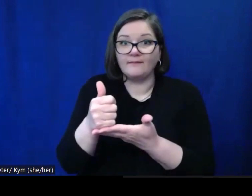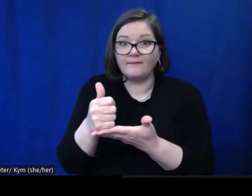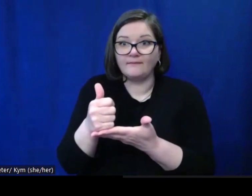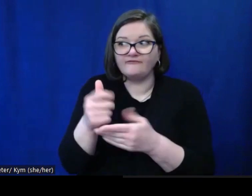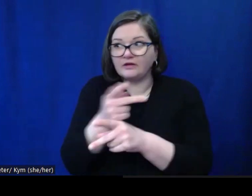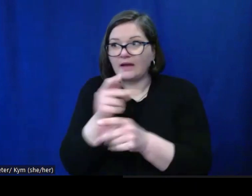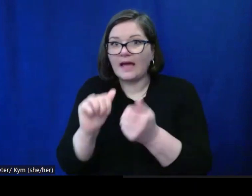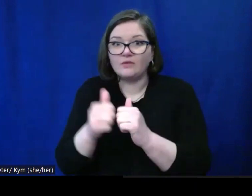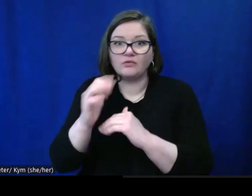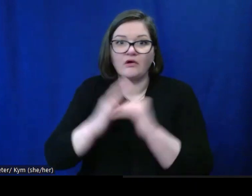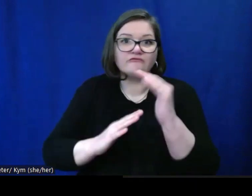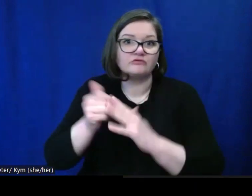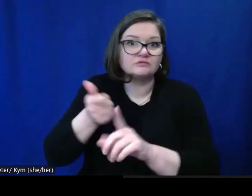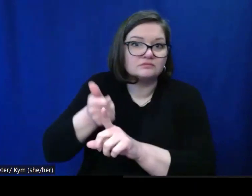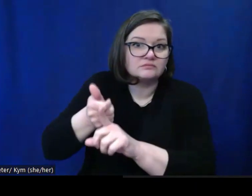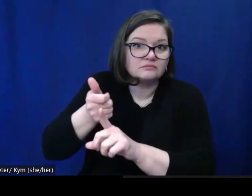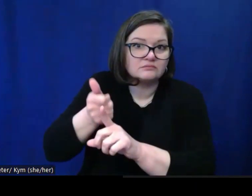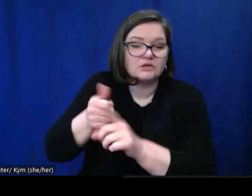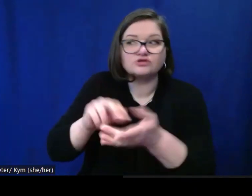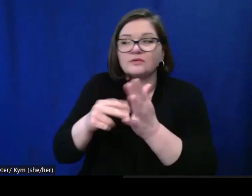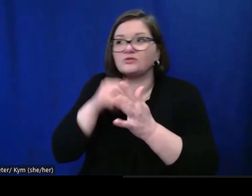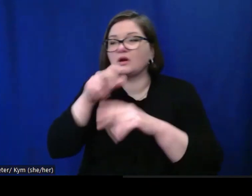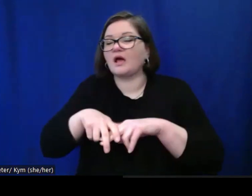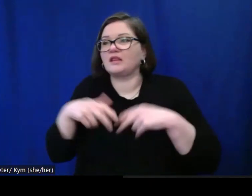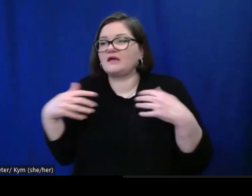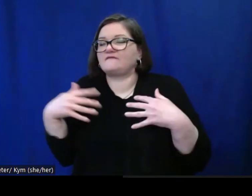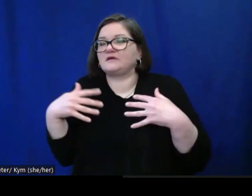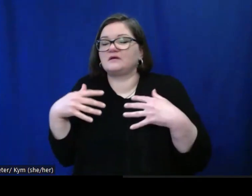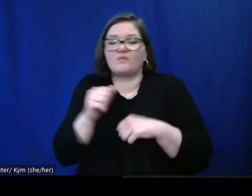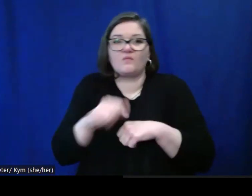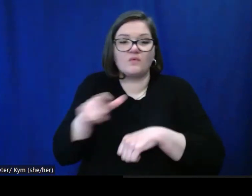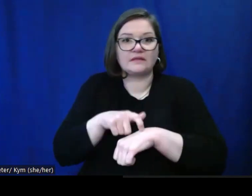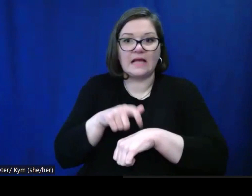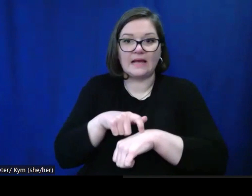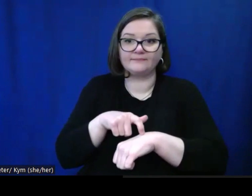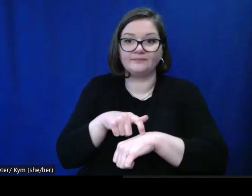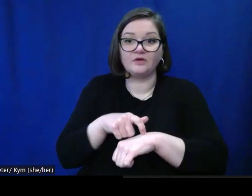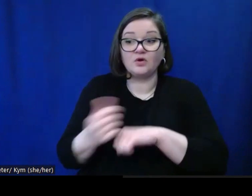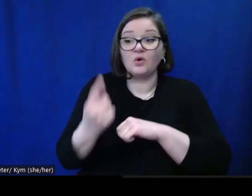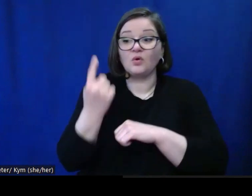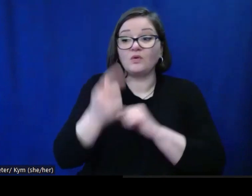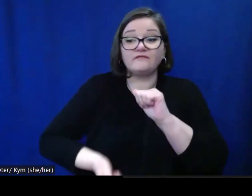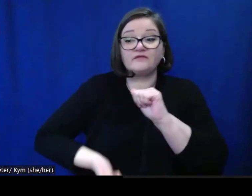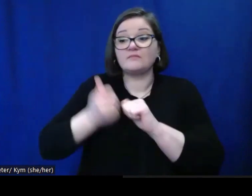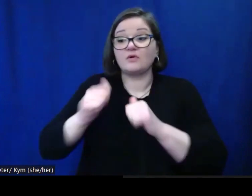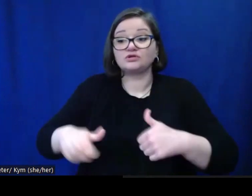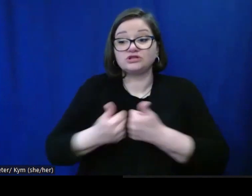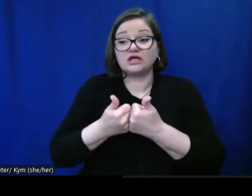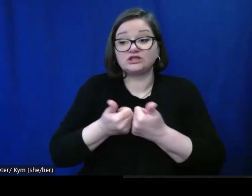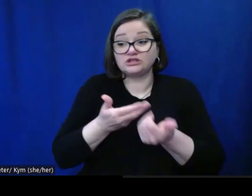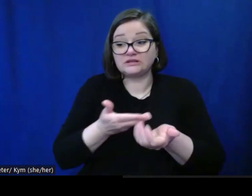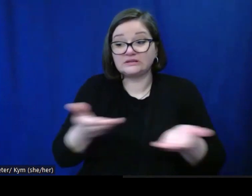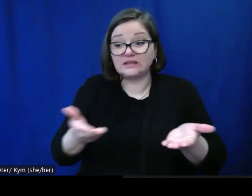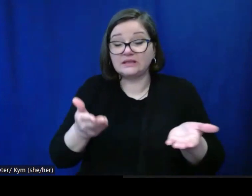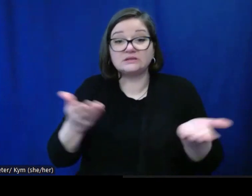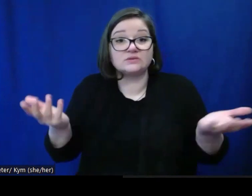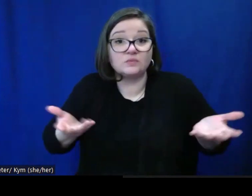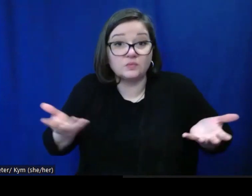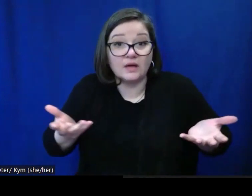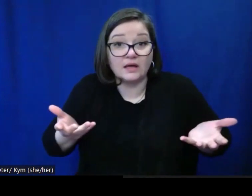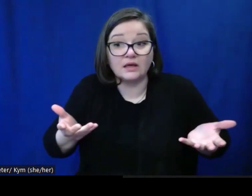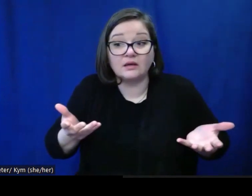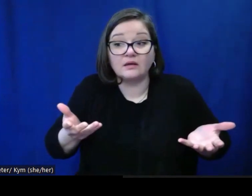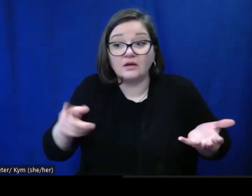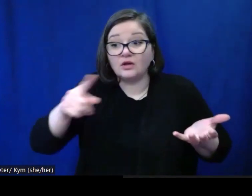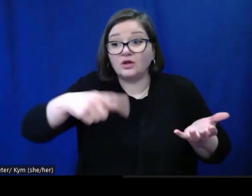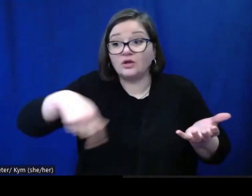soothe so that they don't have to sit in fear. And I would say that one of the most challenging things is how do we get kids to